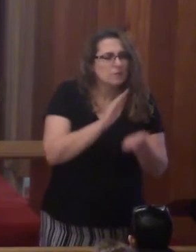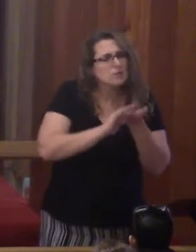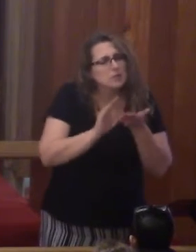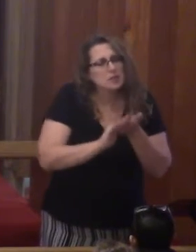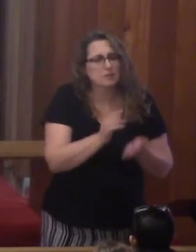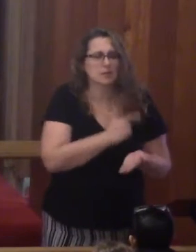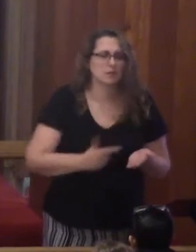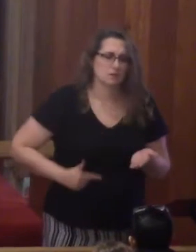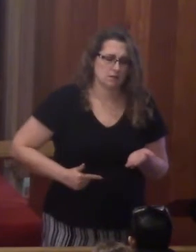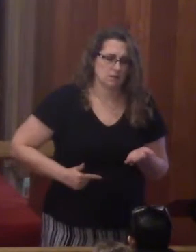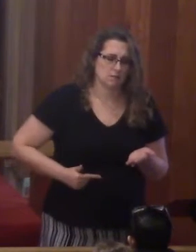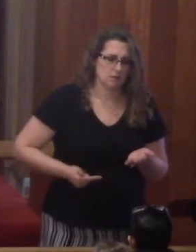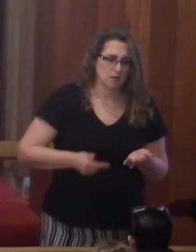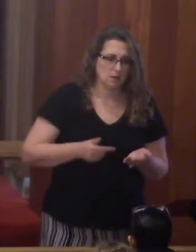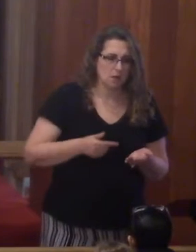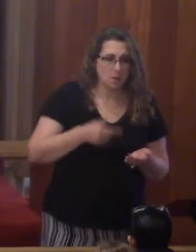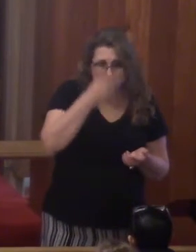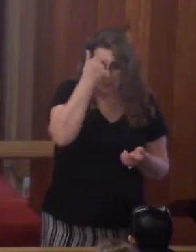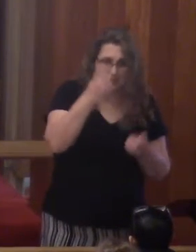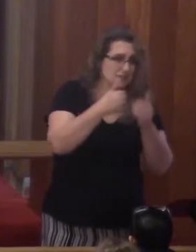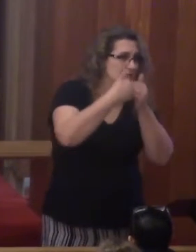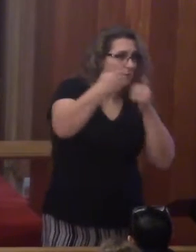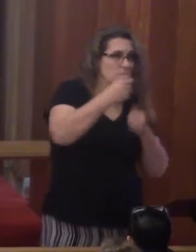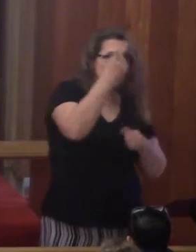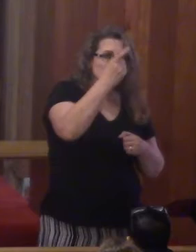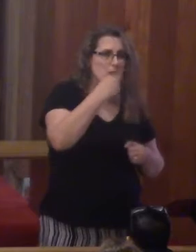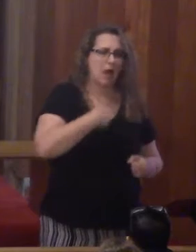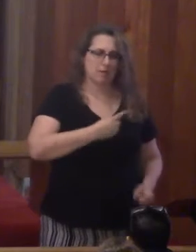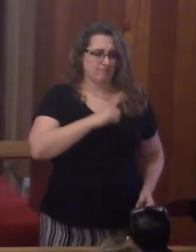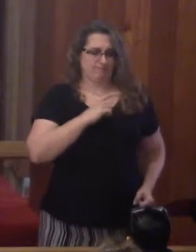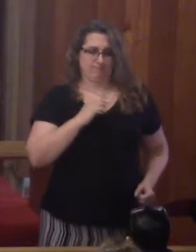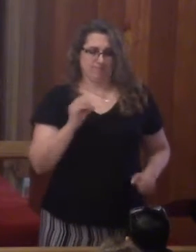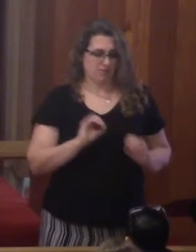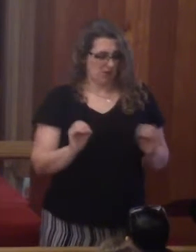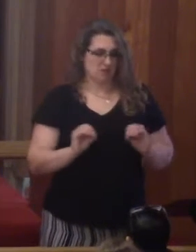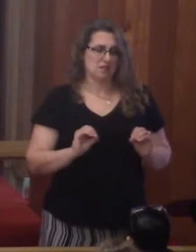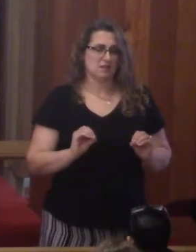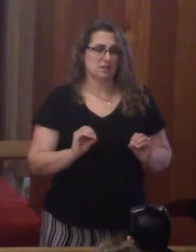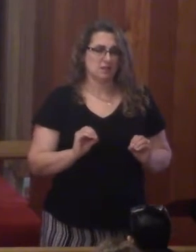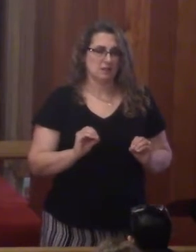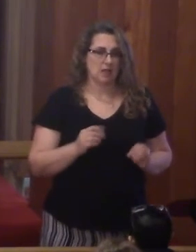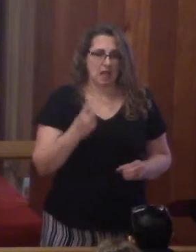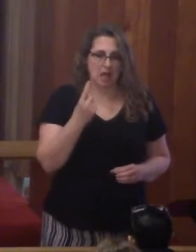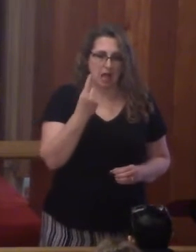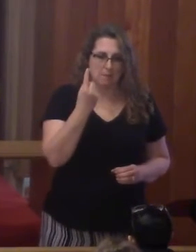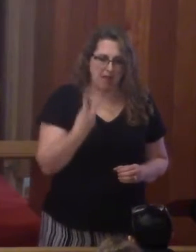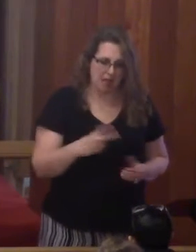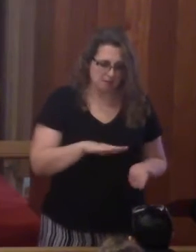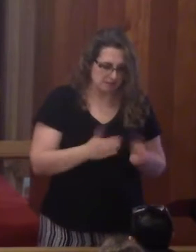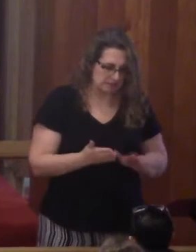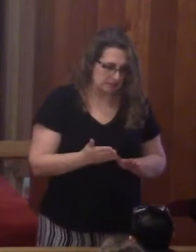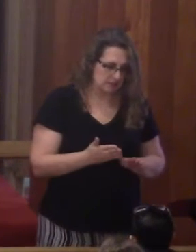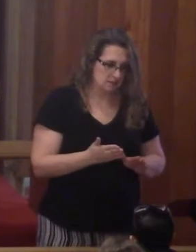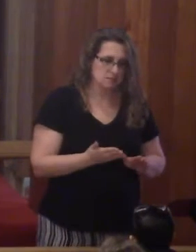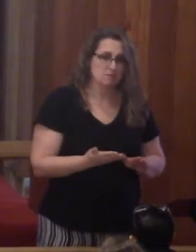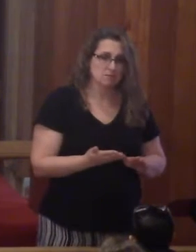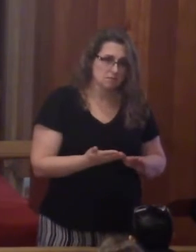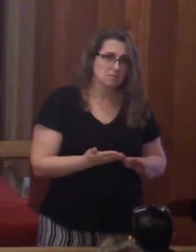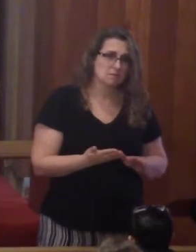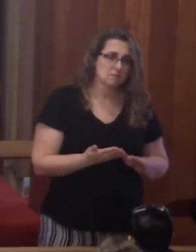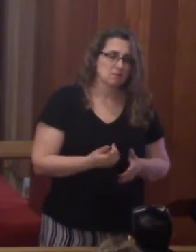Forgive me, Lord, for without you I am nothing. I'm half dead in it.